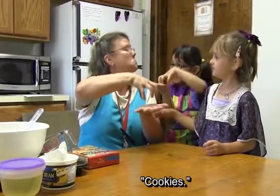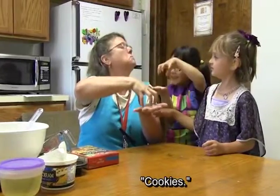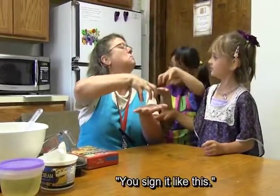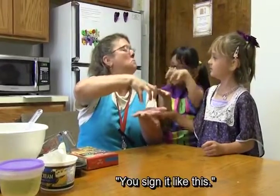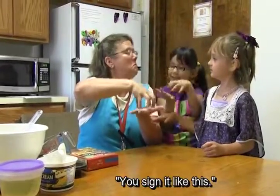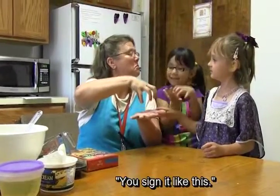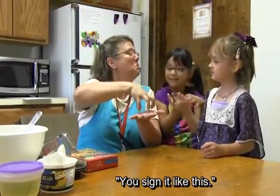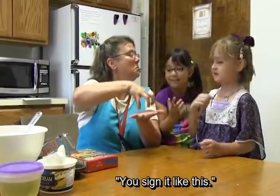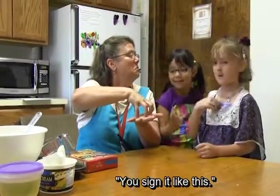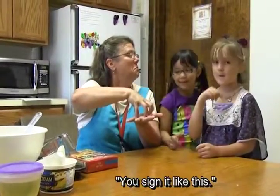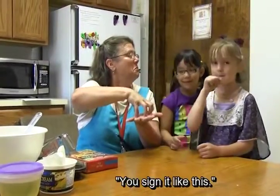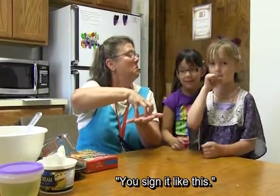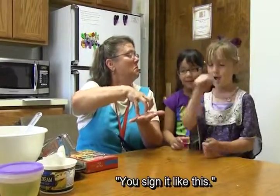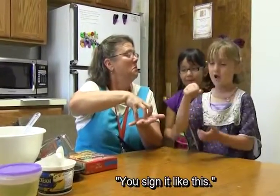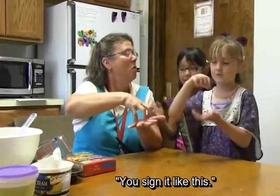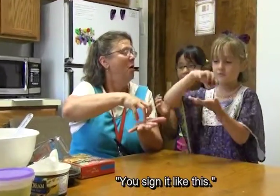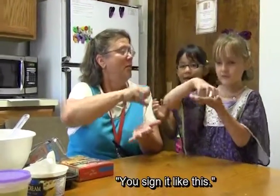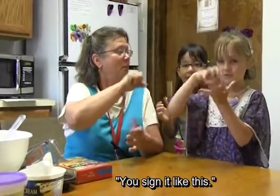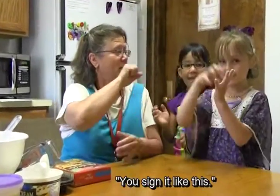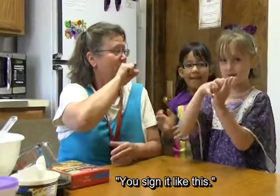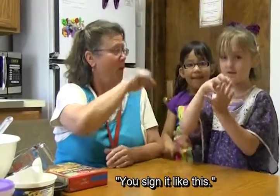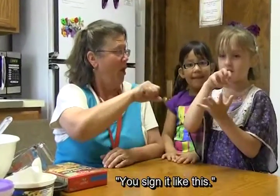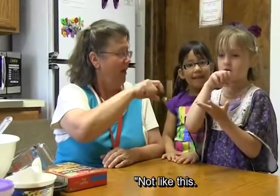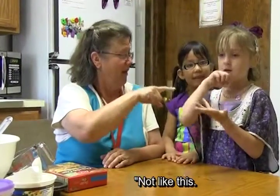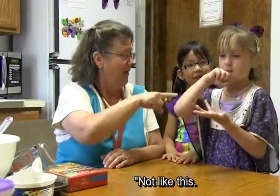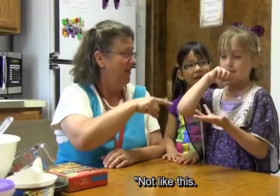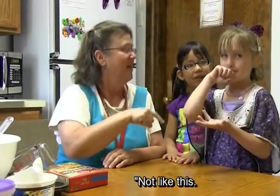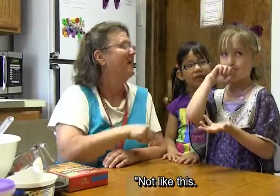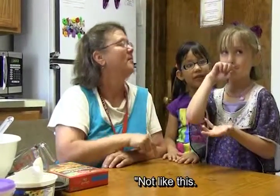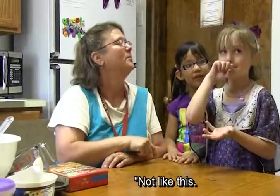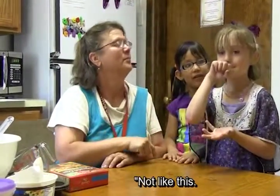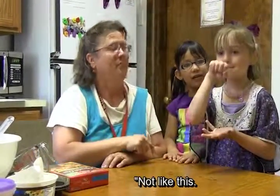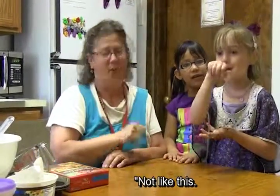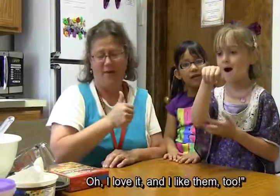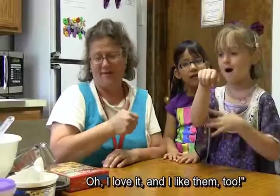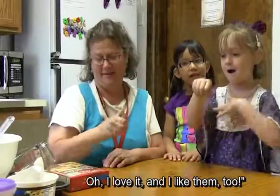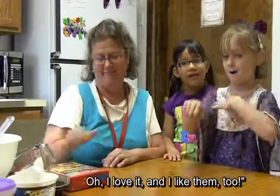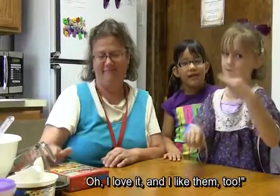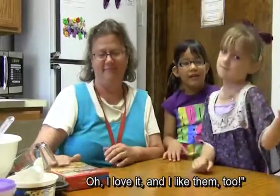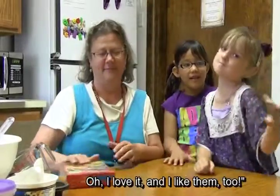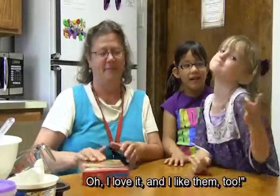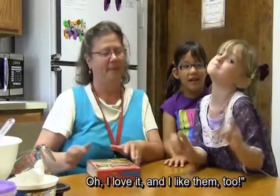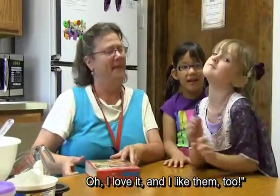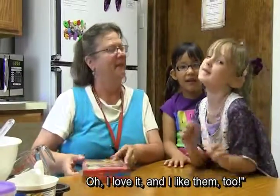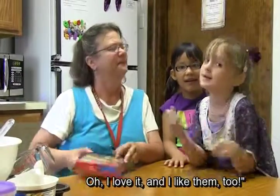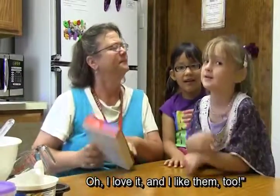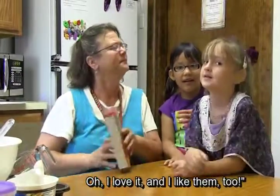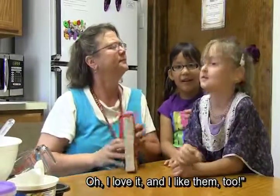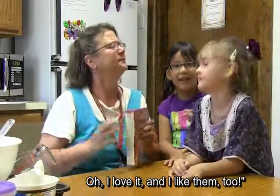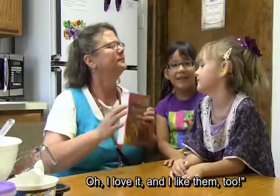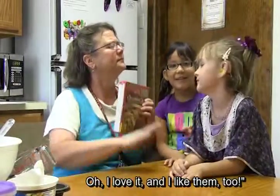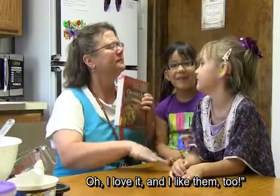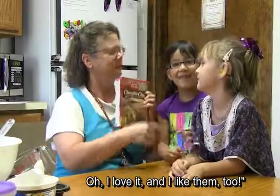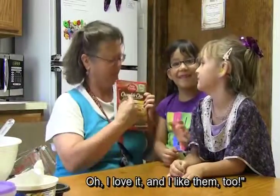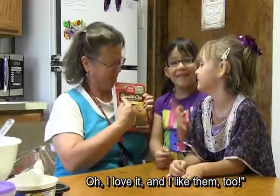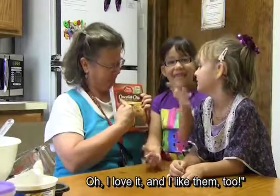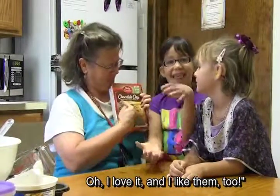You sign it like this. Not like this. Ooh, I love it, and I like them